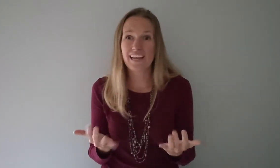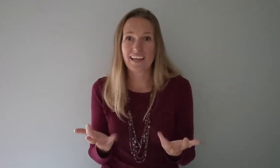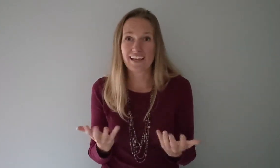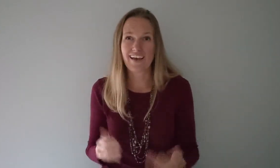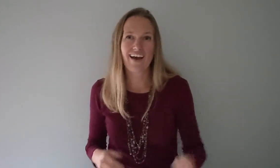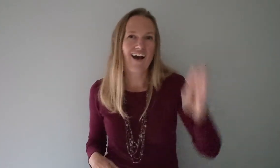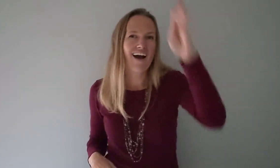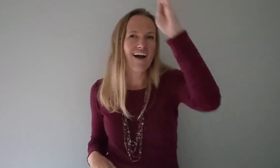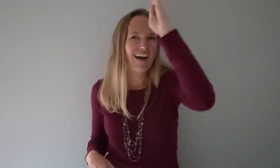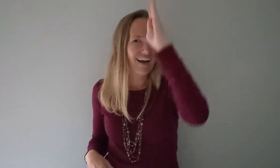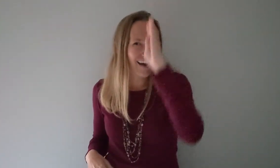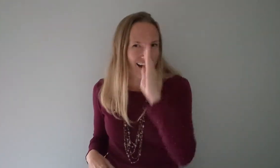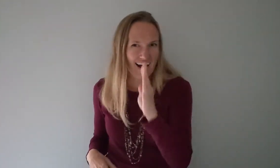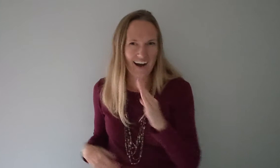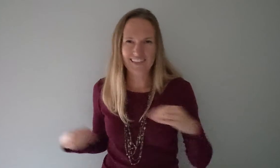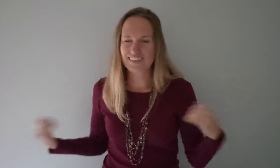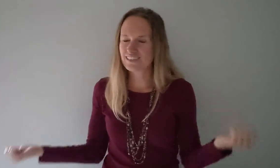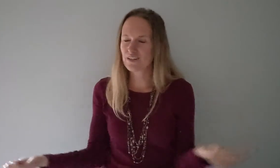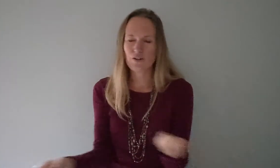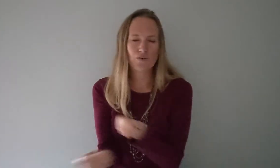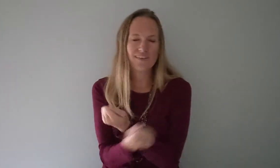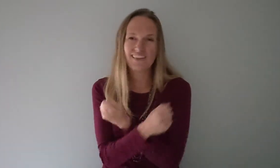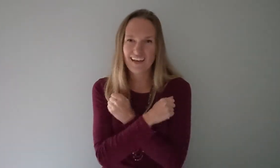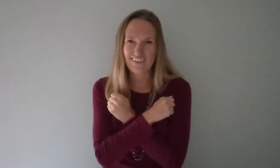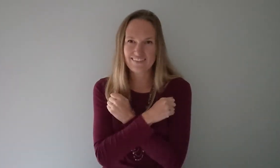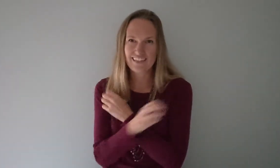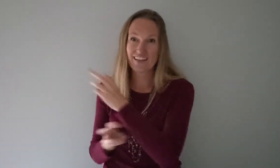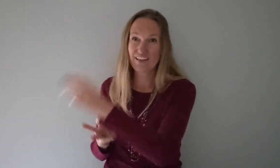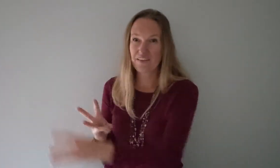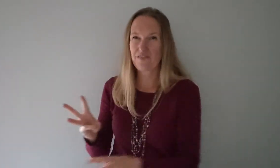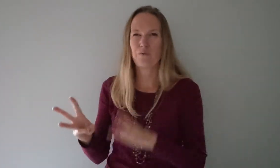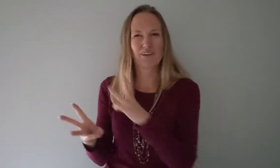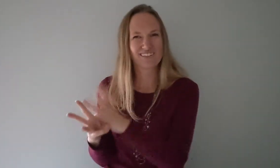waiting. God so loved the world.